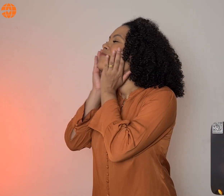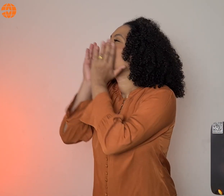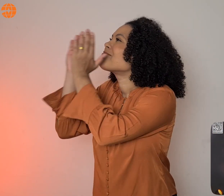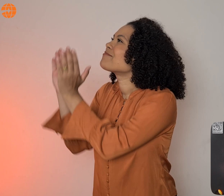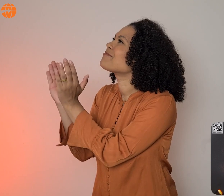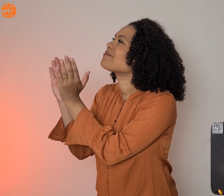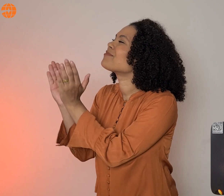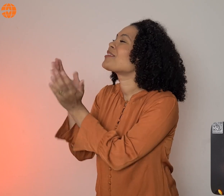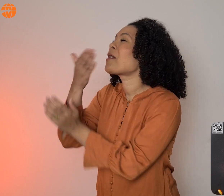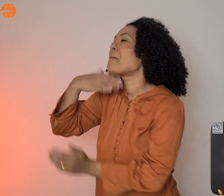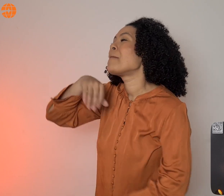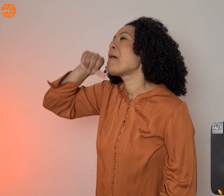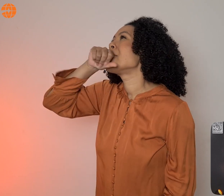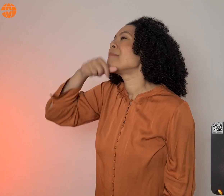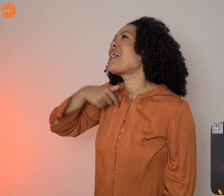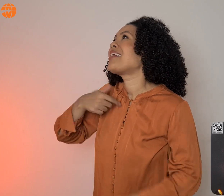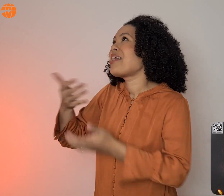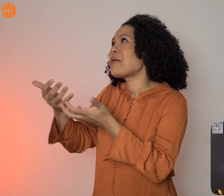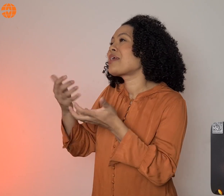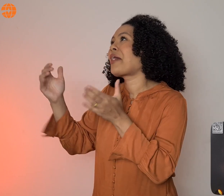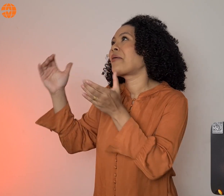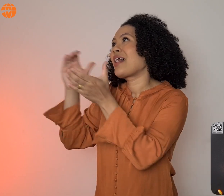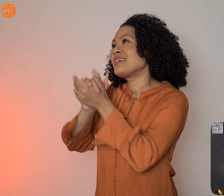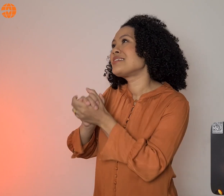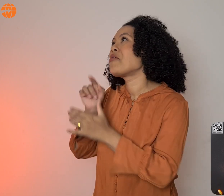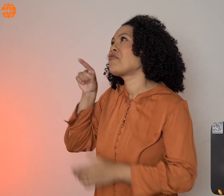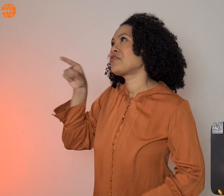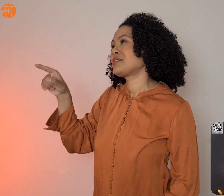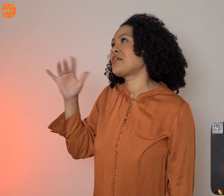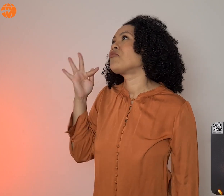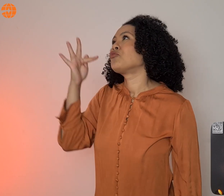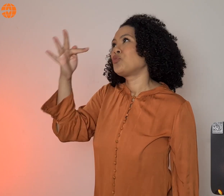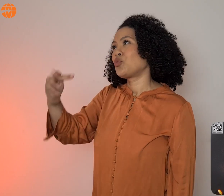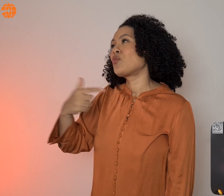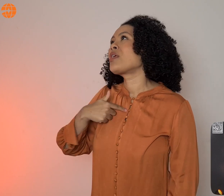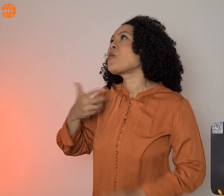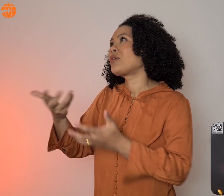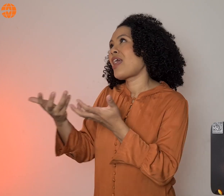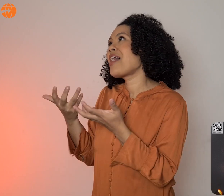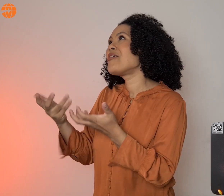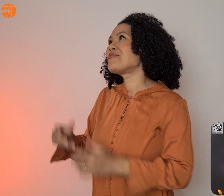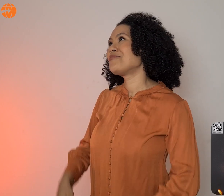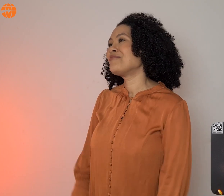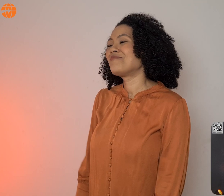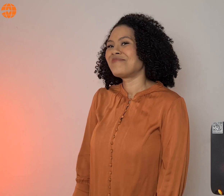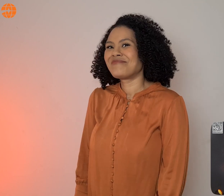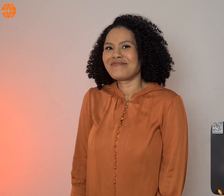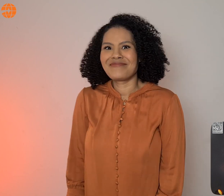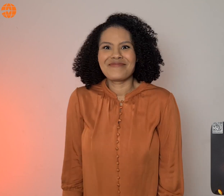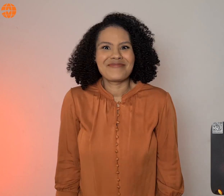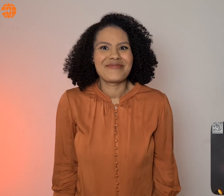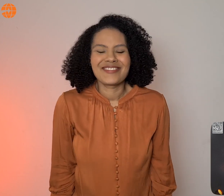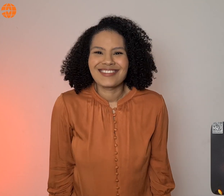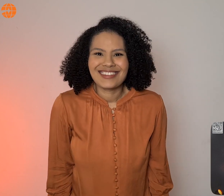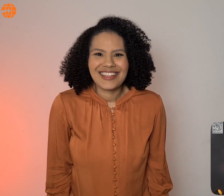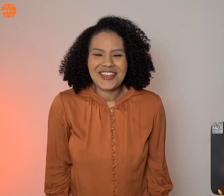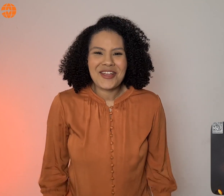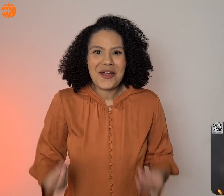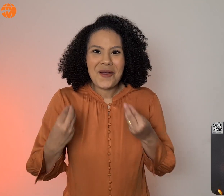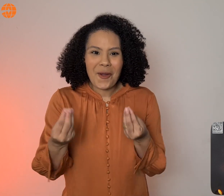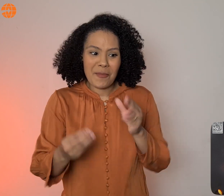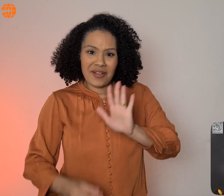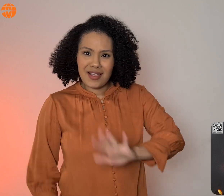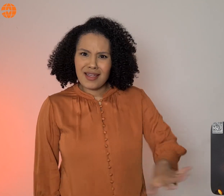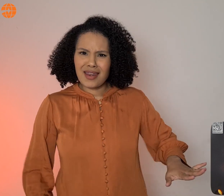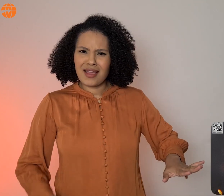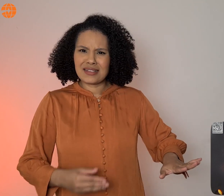meu rosto e disse assim: papai, eu quero casar com você um dia. Is there anything better than that? Existe algo melhor do que